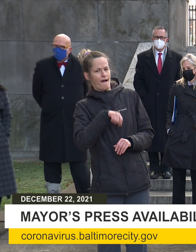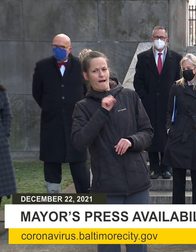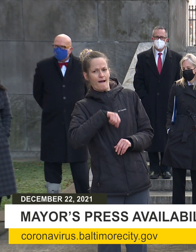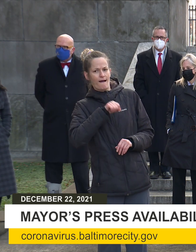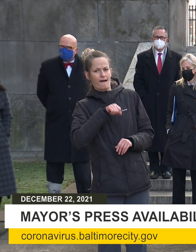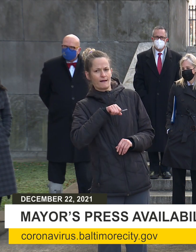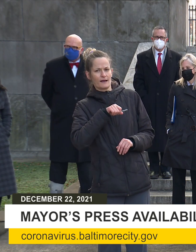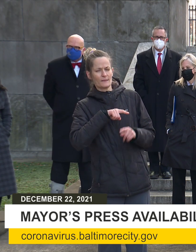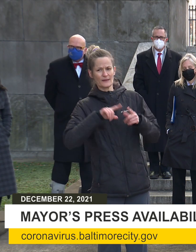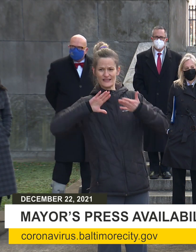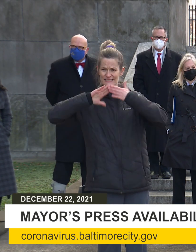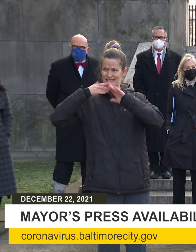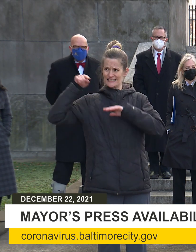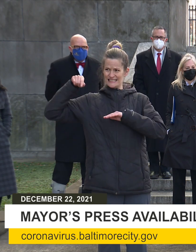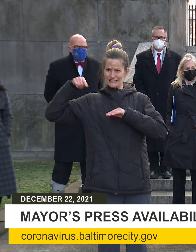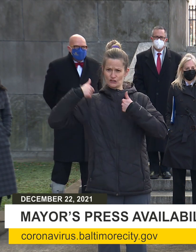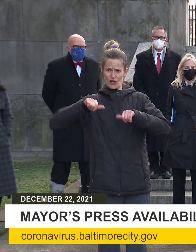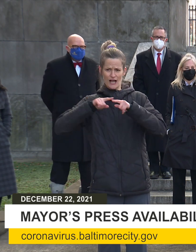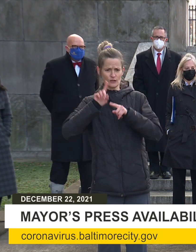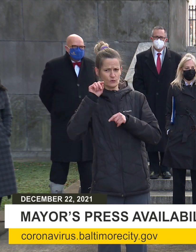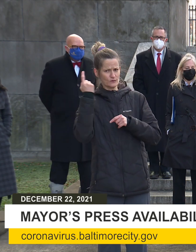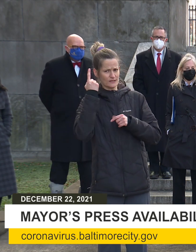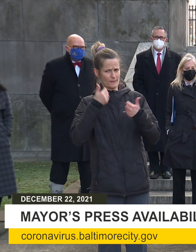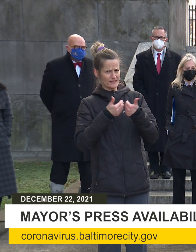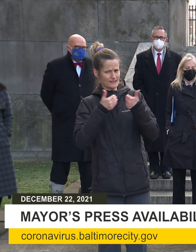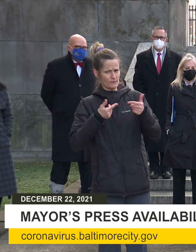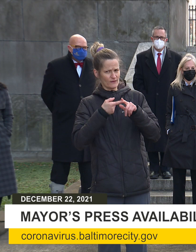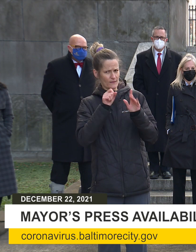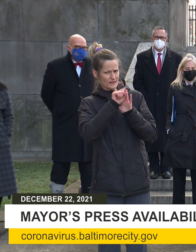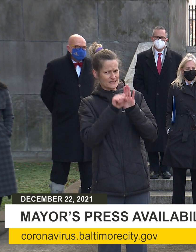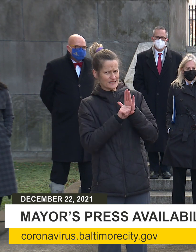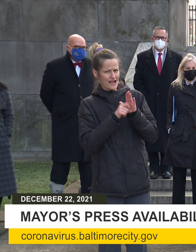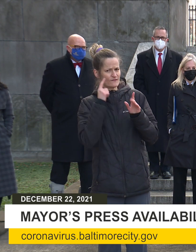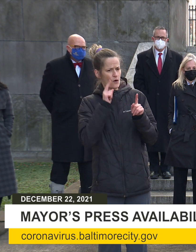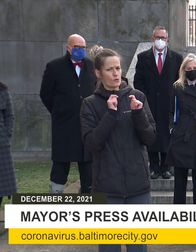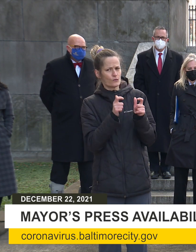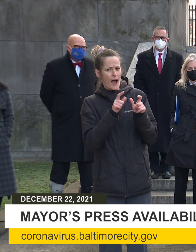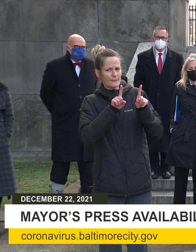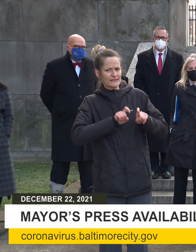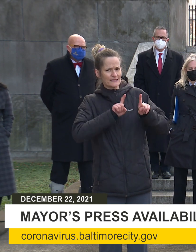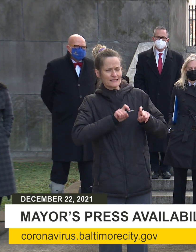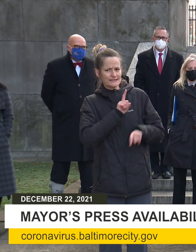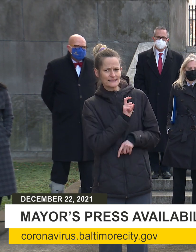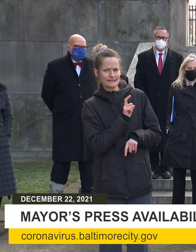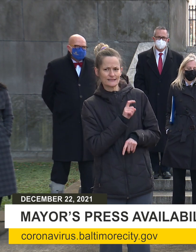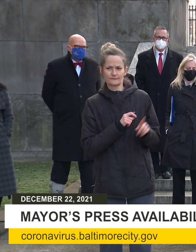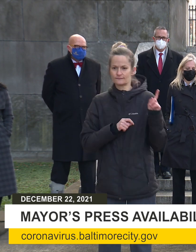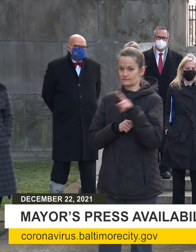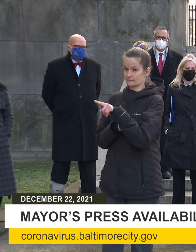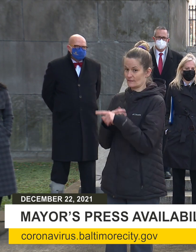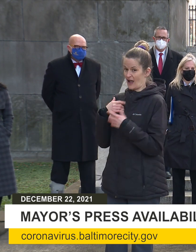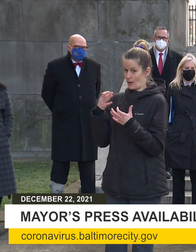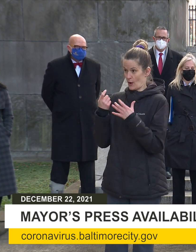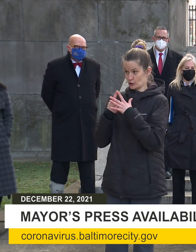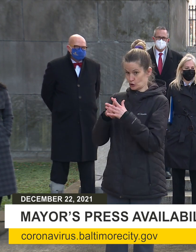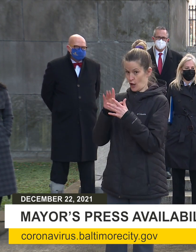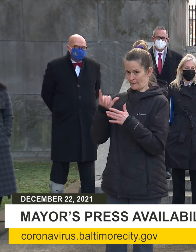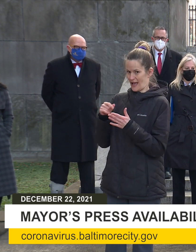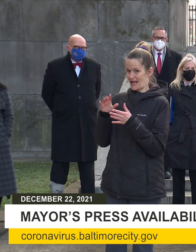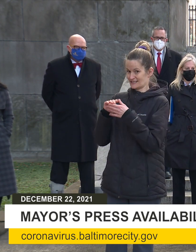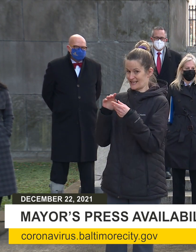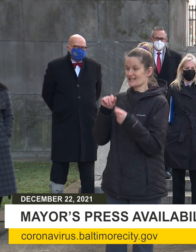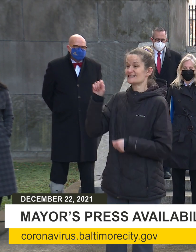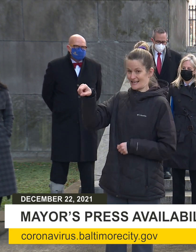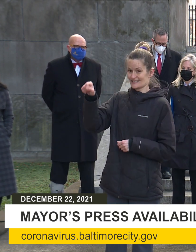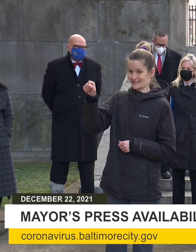to secure rapid tests or testing? Can you talk about any other efforts? I'll start by saying yes, Dr. D. We are looking how